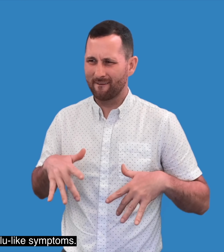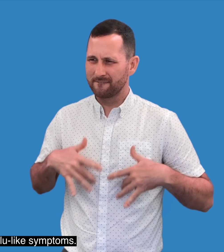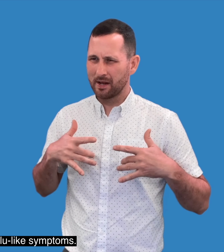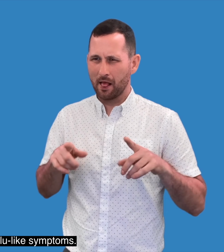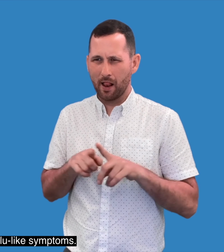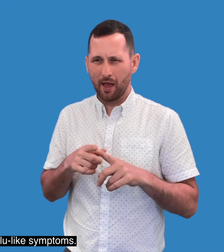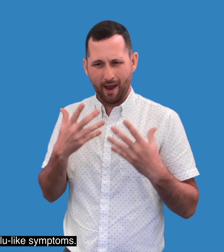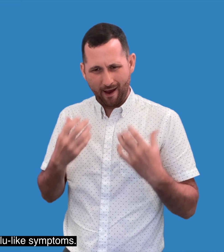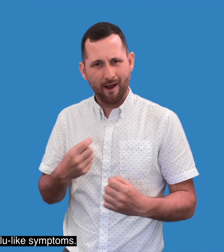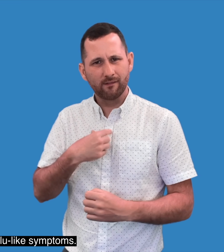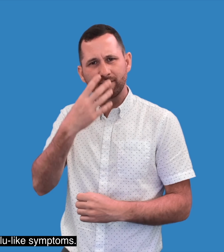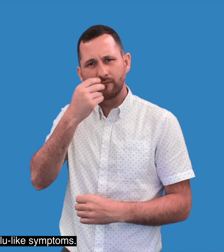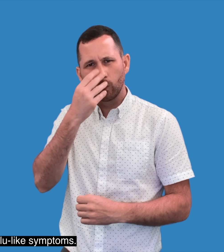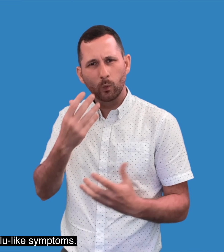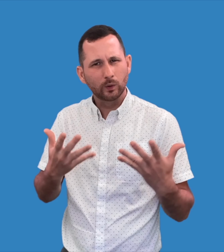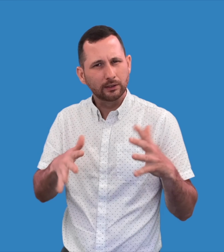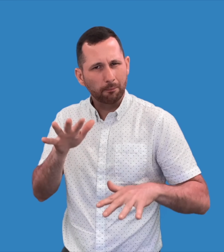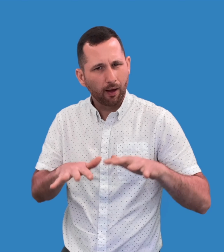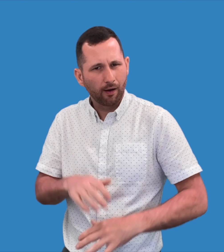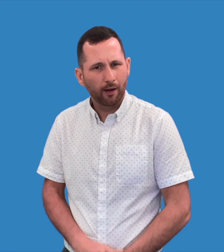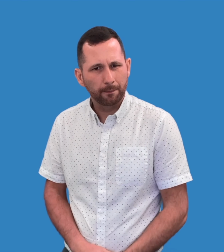mild flu-like symptoms.